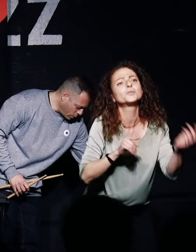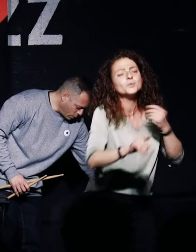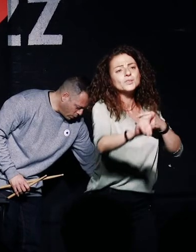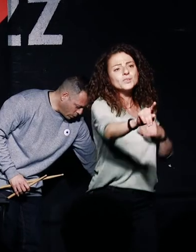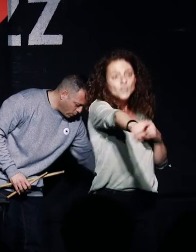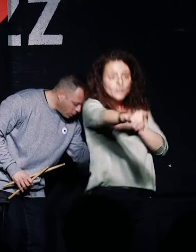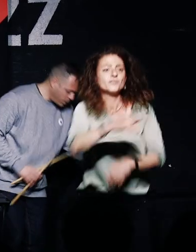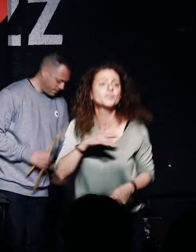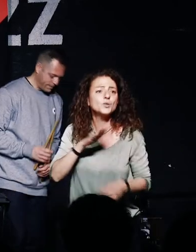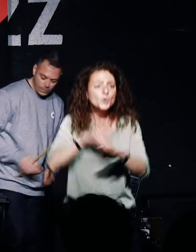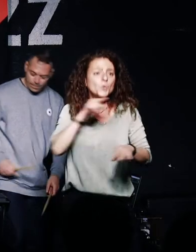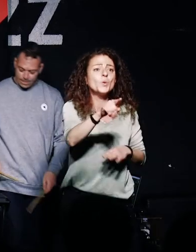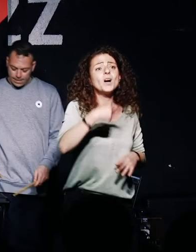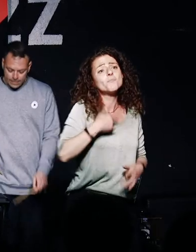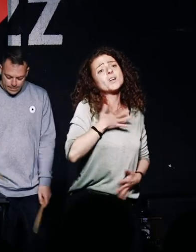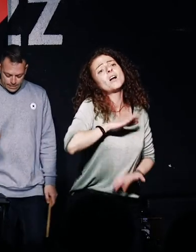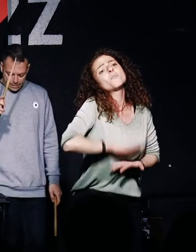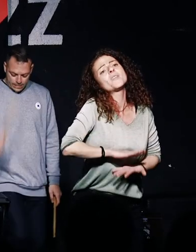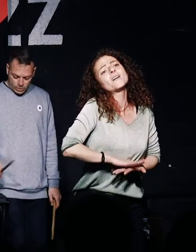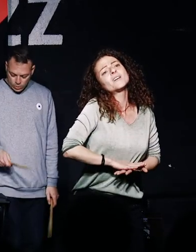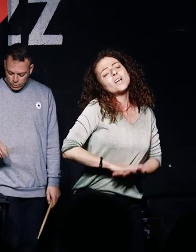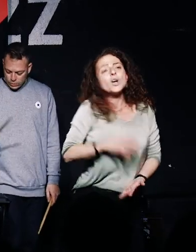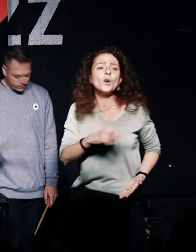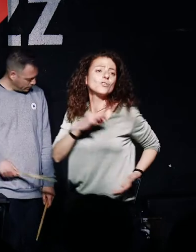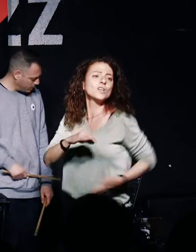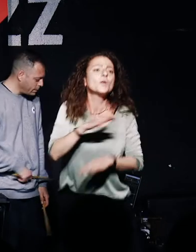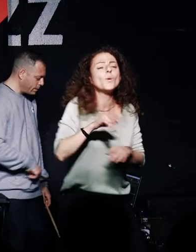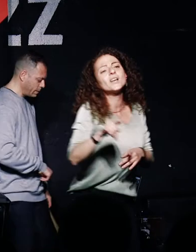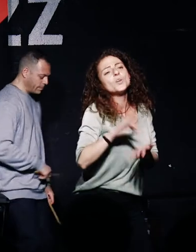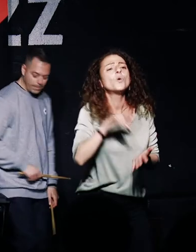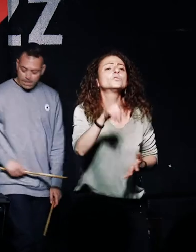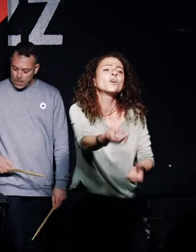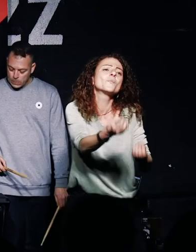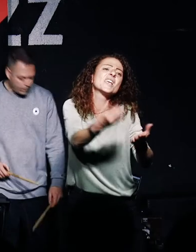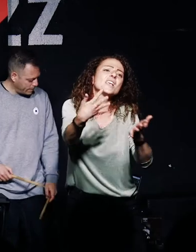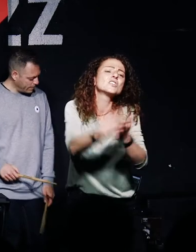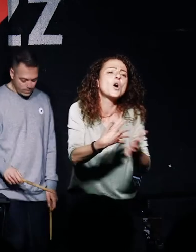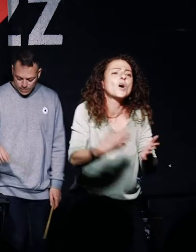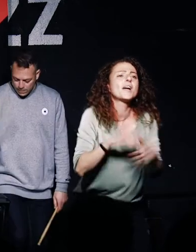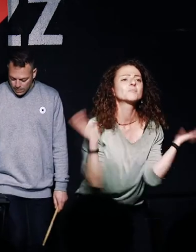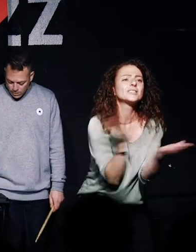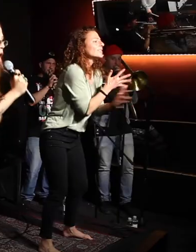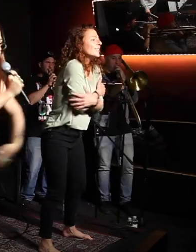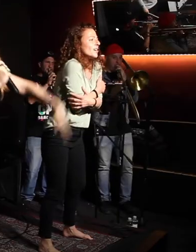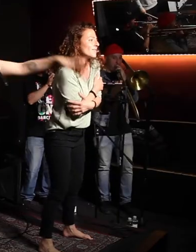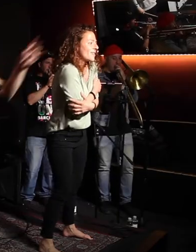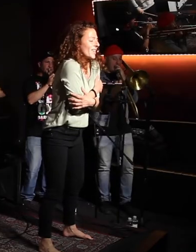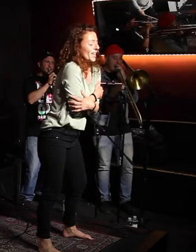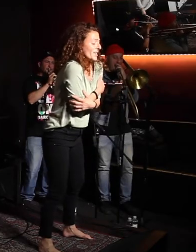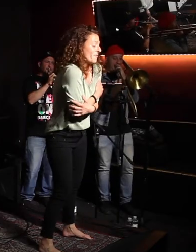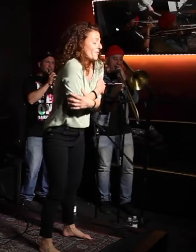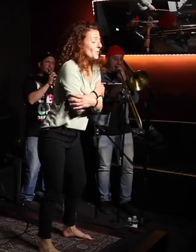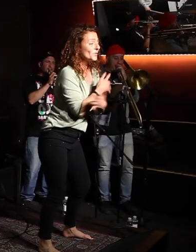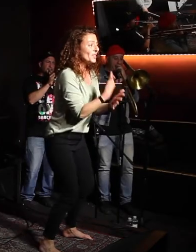for you. For you, I calm down, only when you hold me in your arms, only